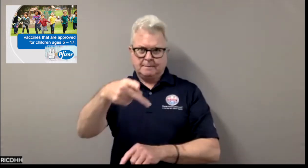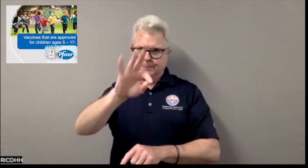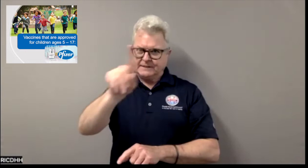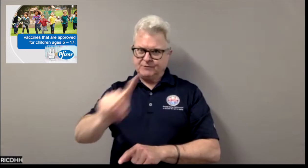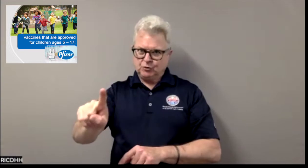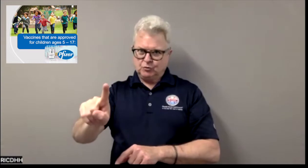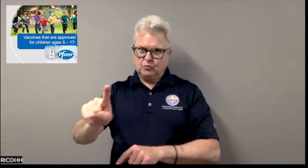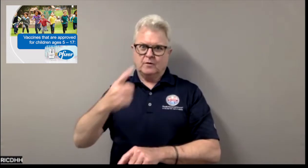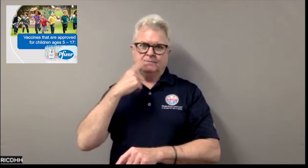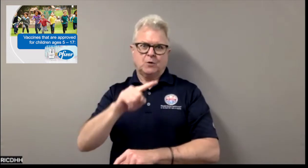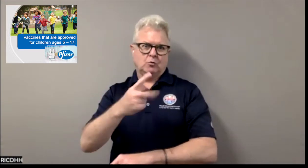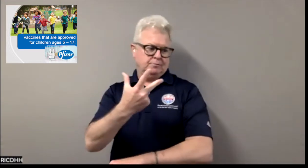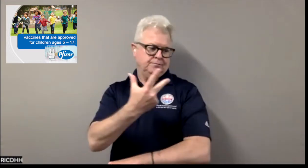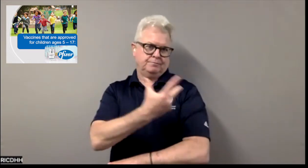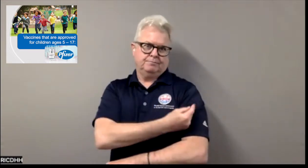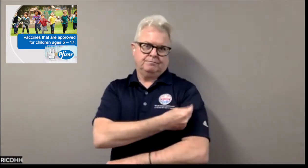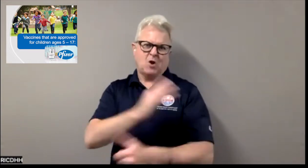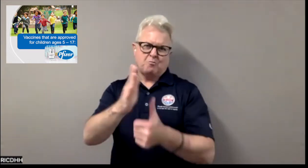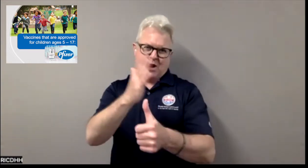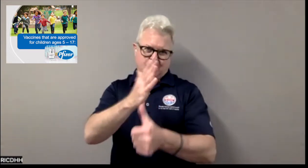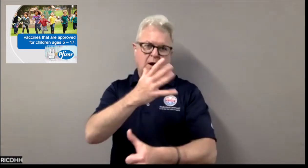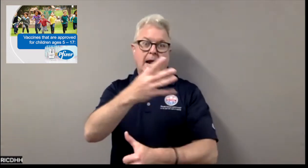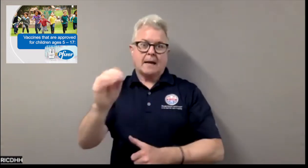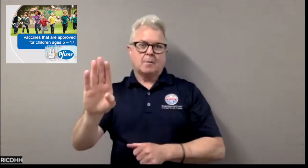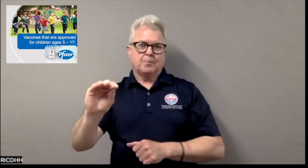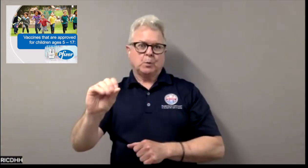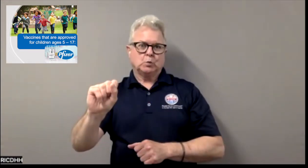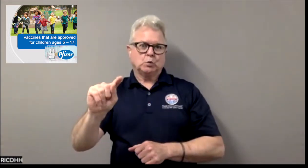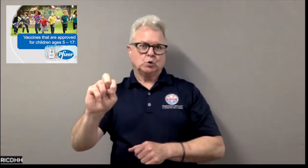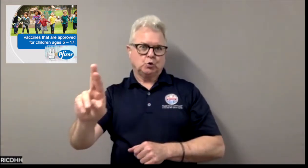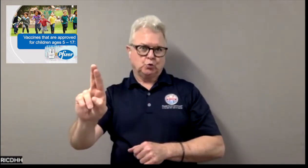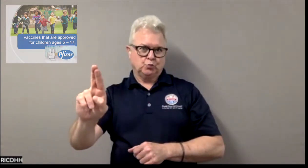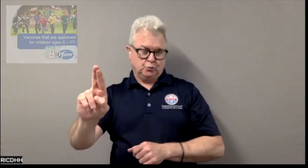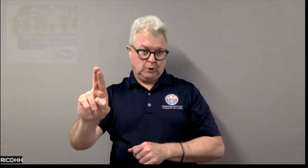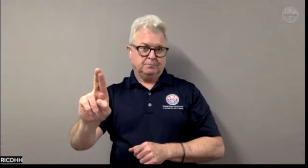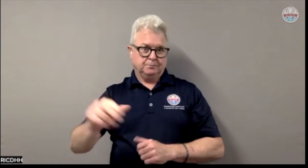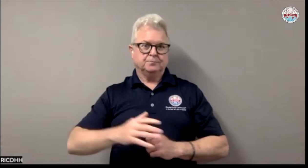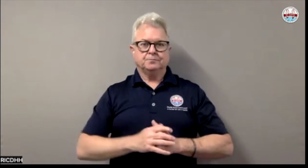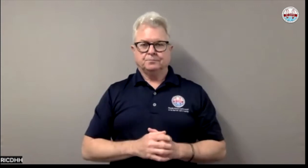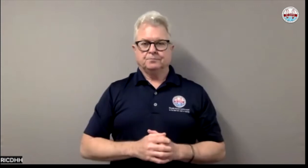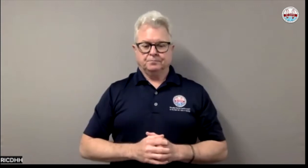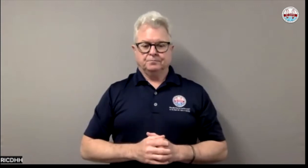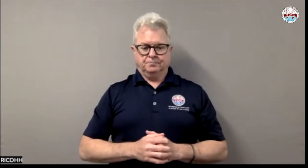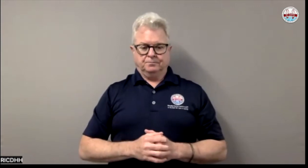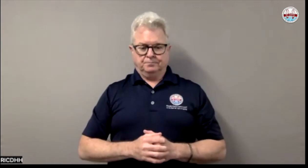you, make sure that the 3rd shot that you get, which is the booster for your children, is a Pfizer booster.